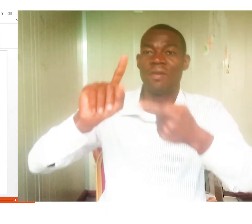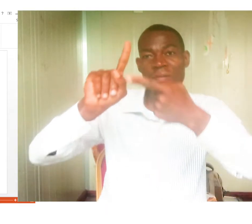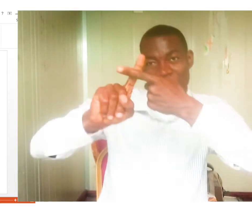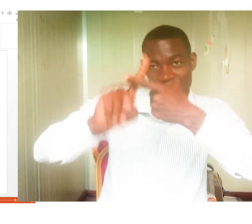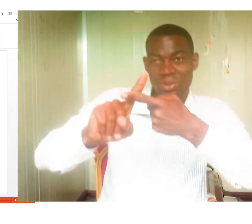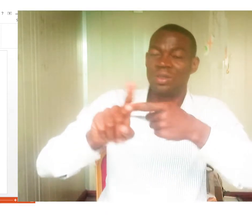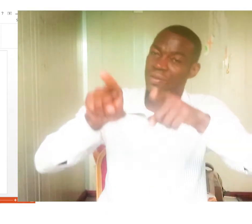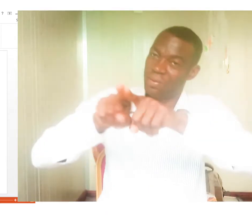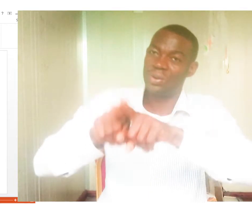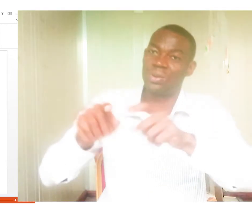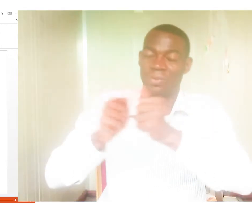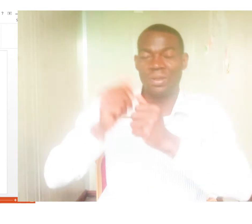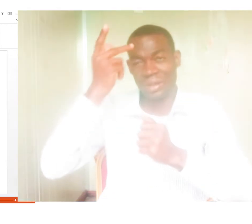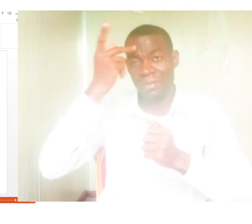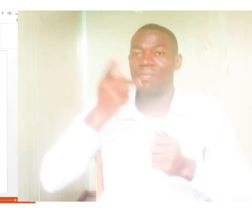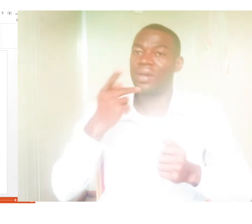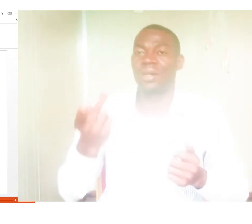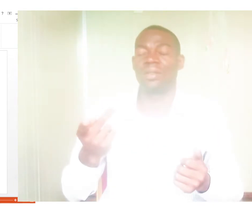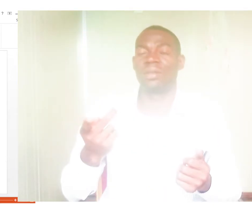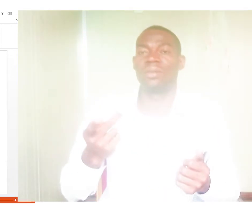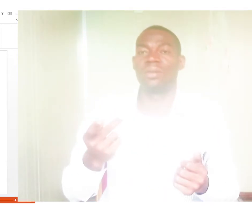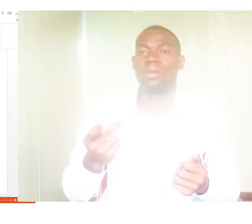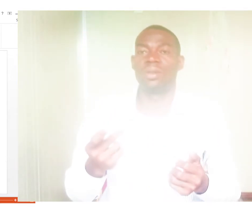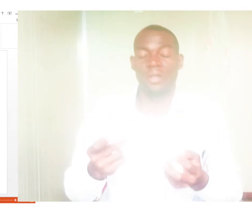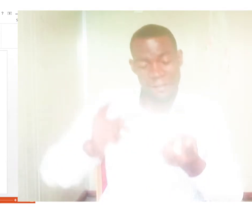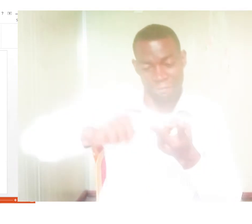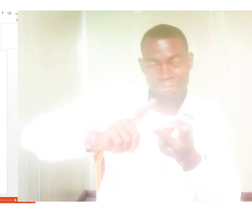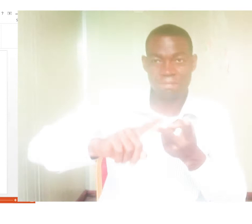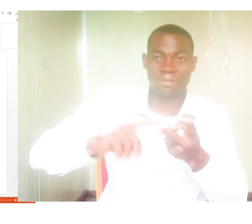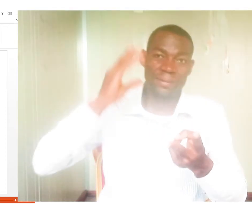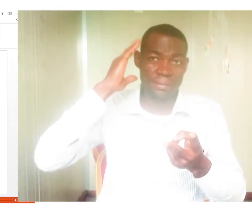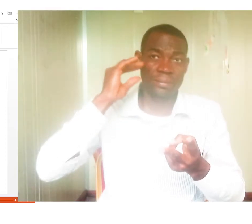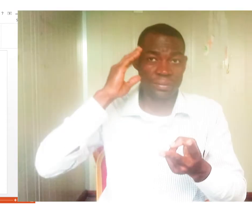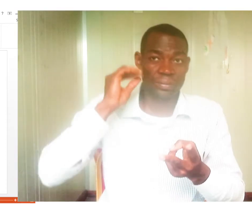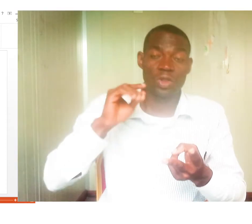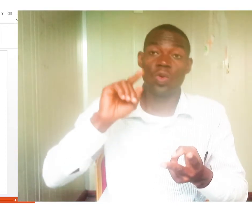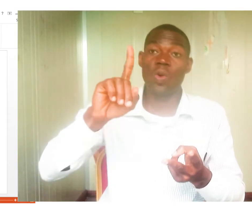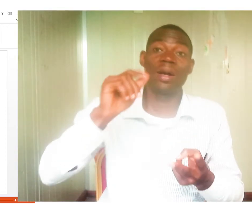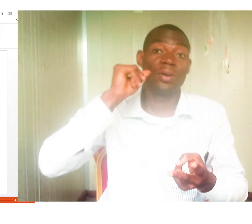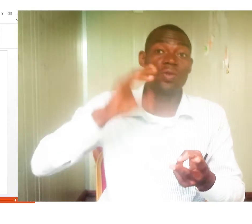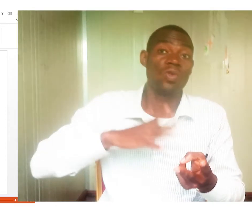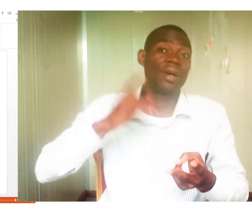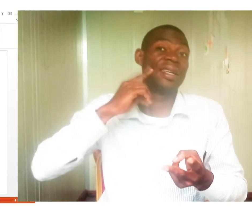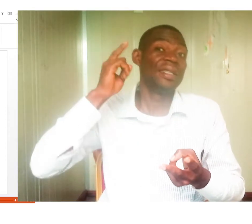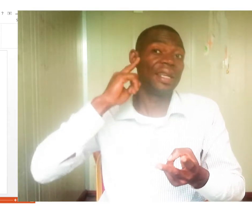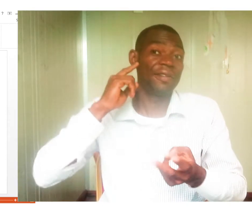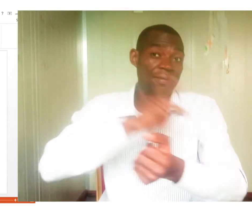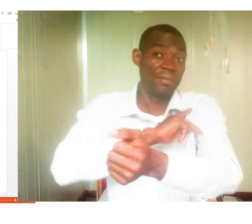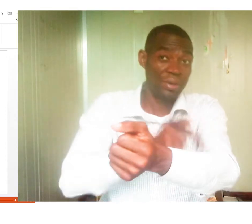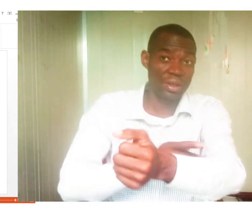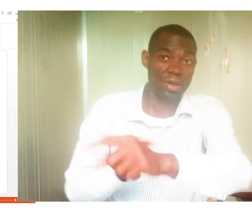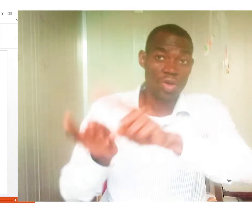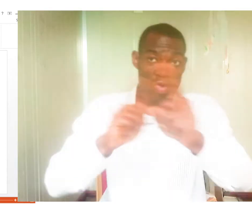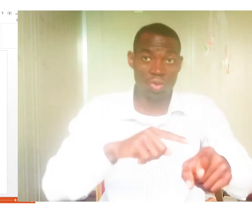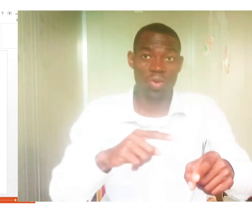unattended to for over 5 hours. That leads to the baby falling ill and almost